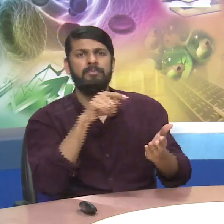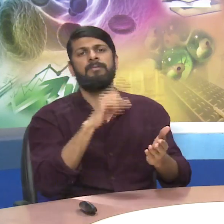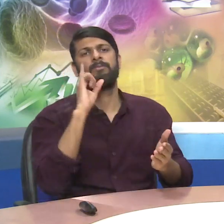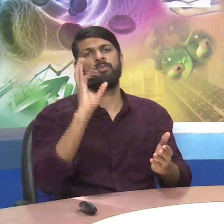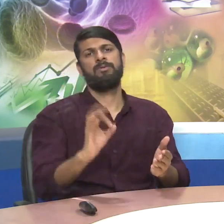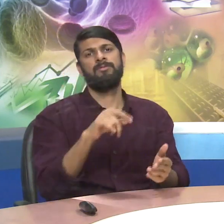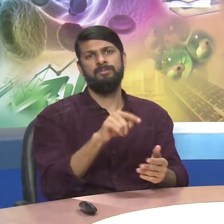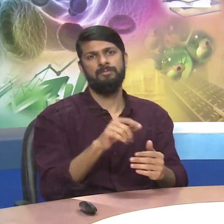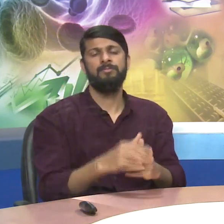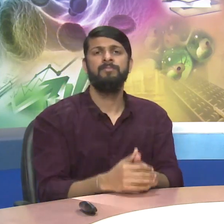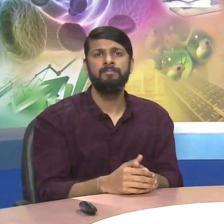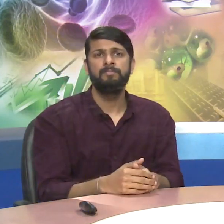In all the areas of life.